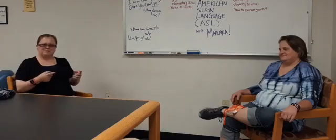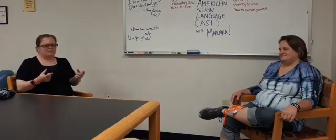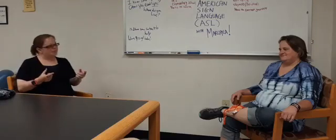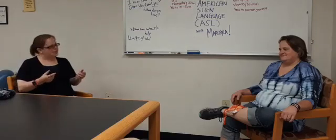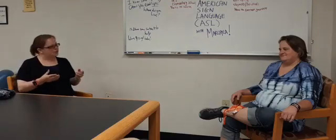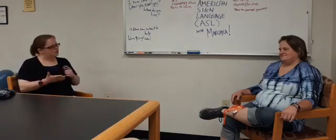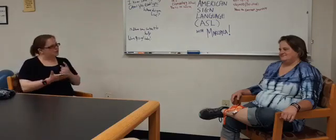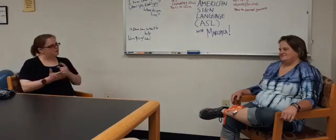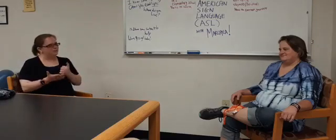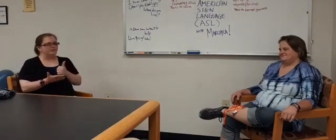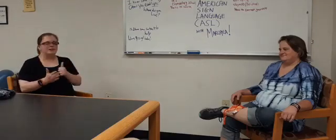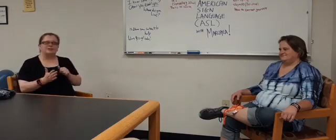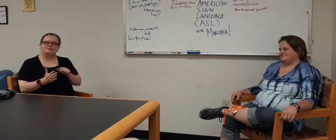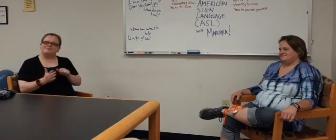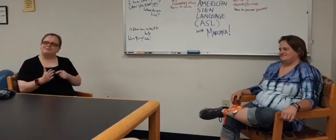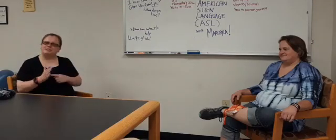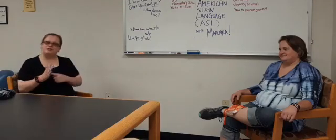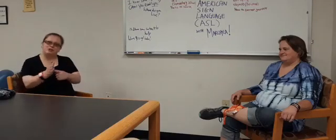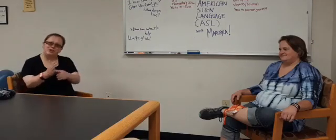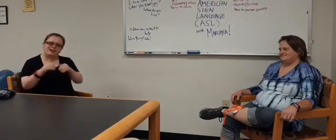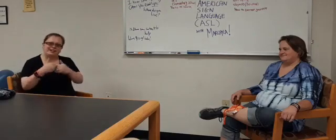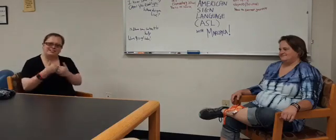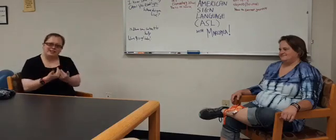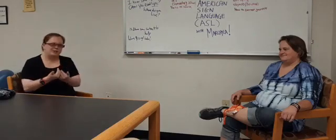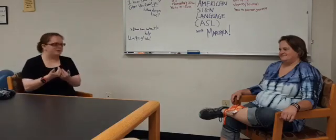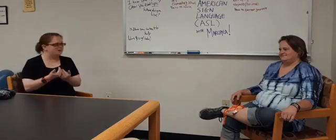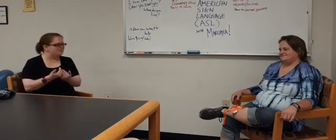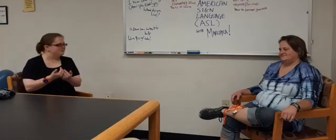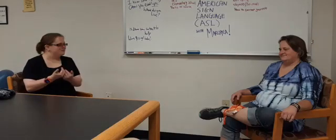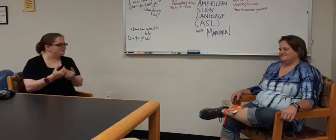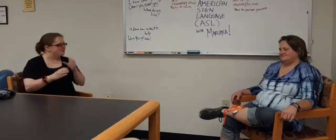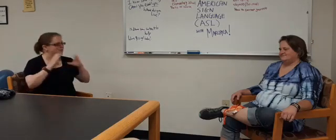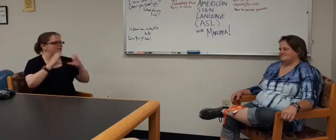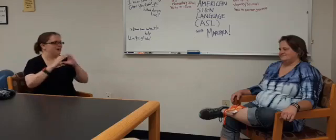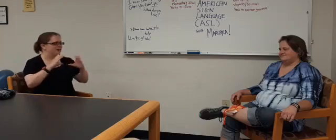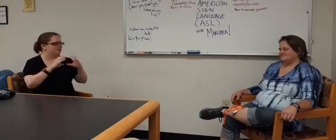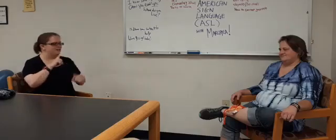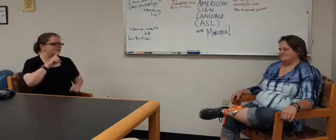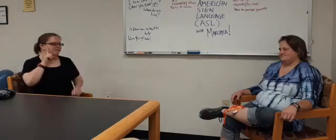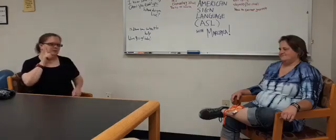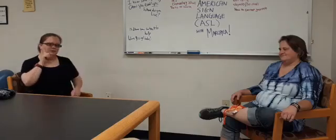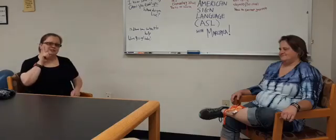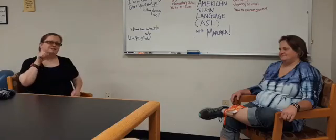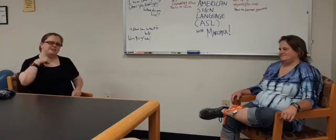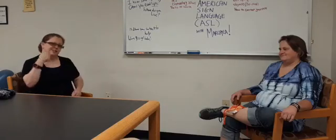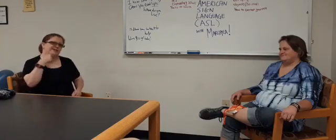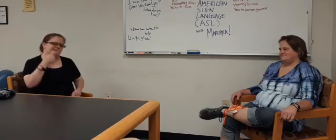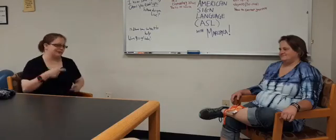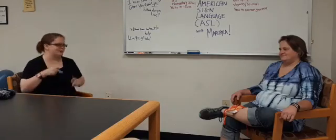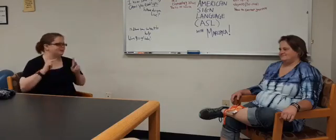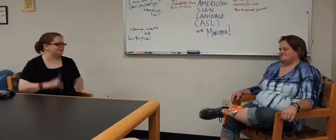kind of show you guys how to communicate with deaf people as a hearing person.